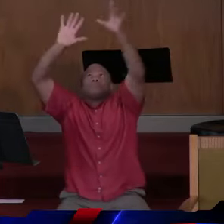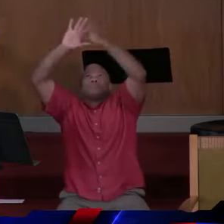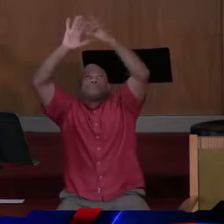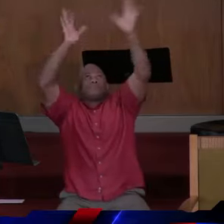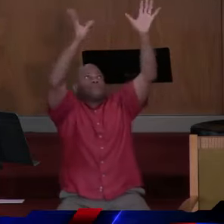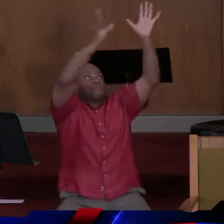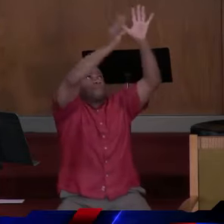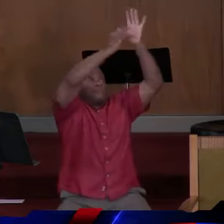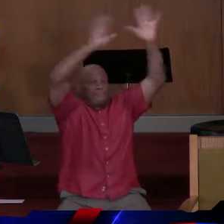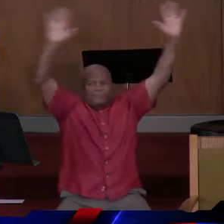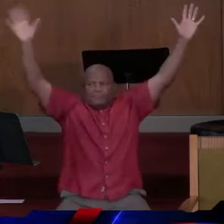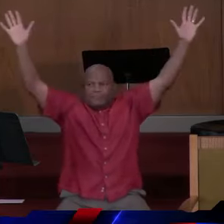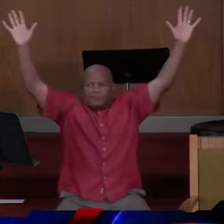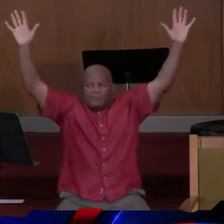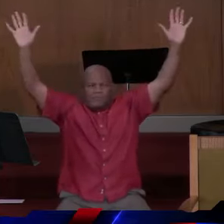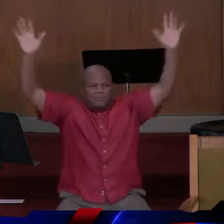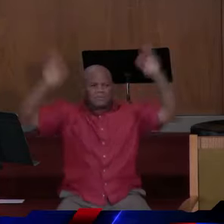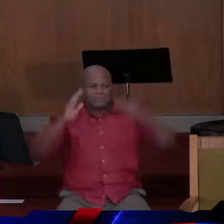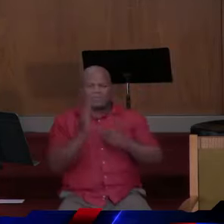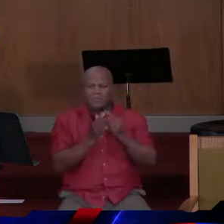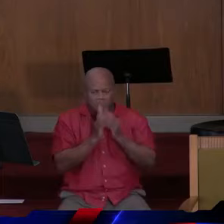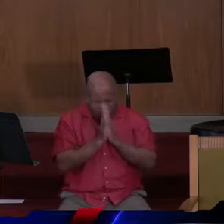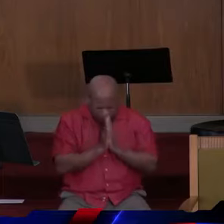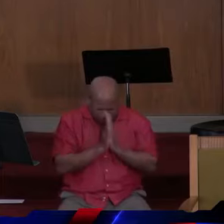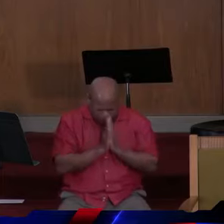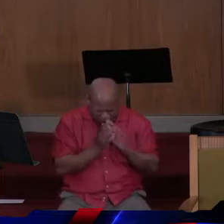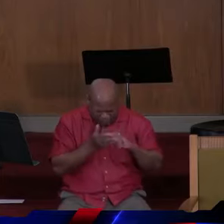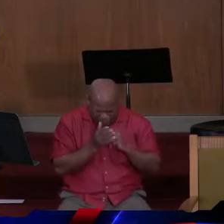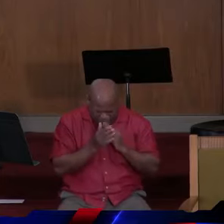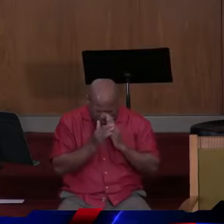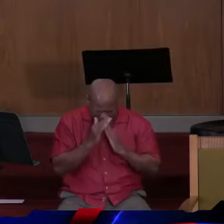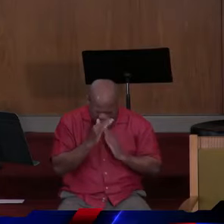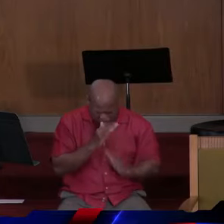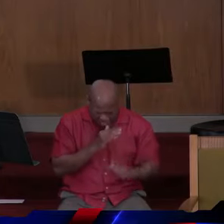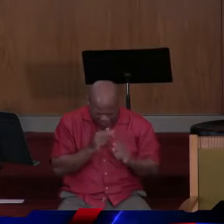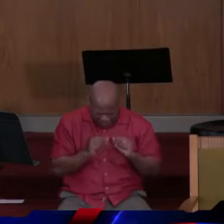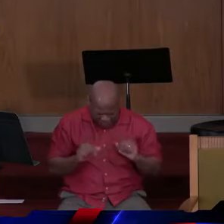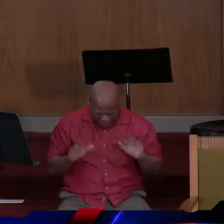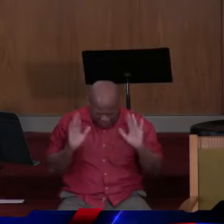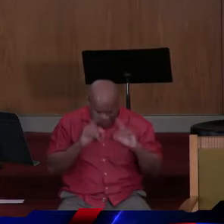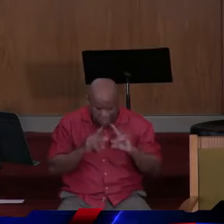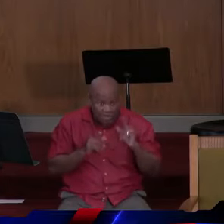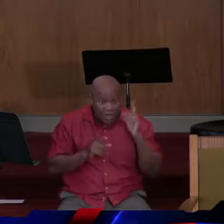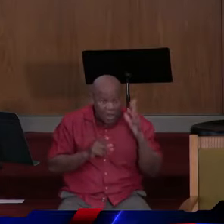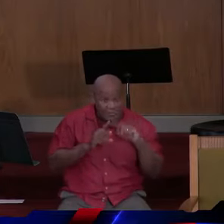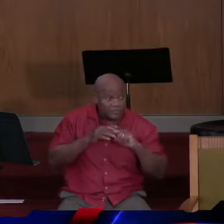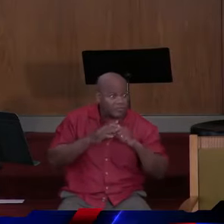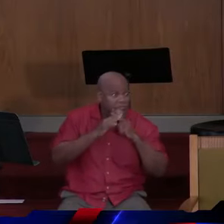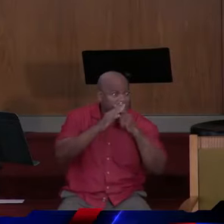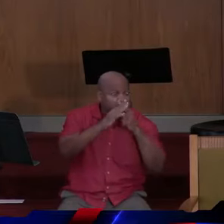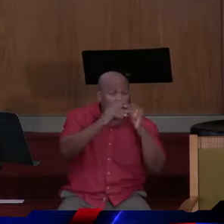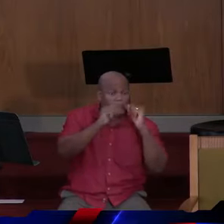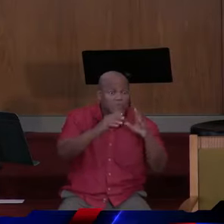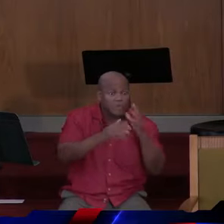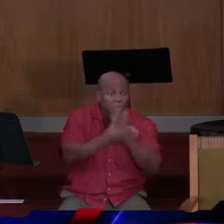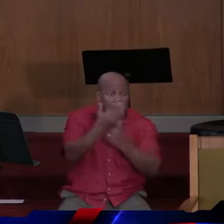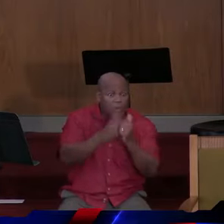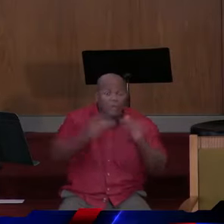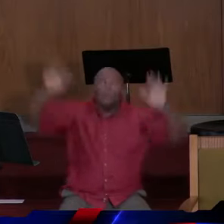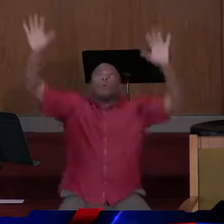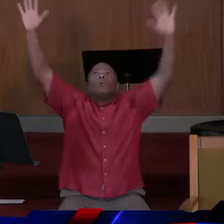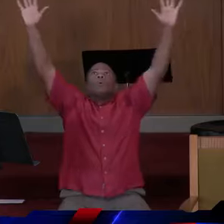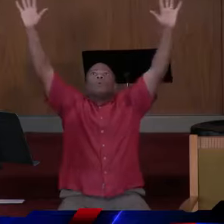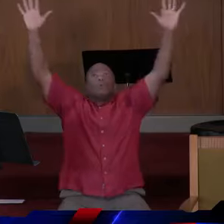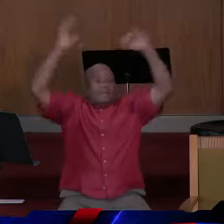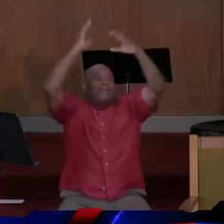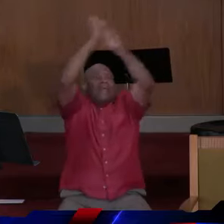it should be here. I mean, this is supposed to mean humble submission, but look, when God begins to bless, you better lift your hand so you can